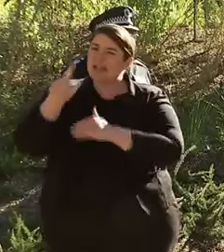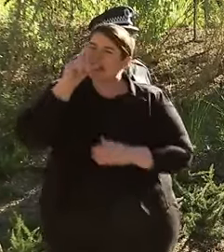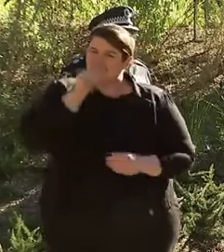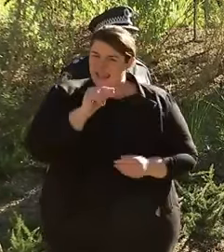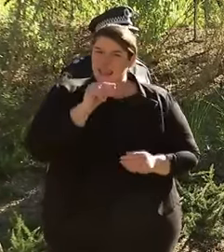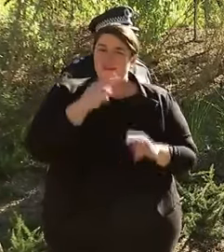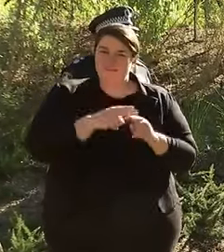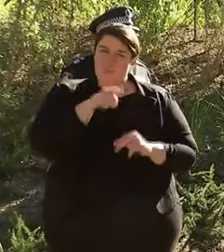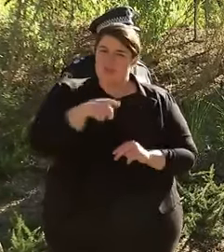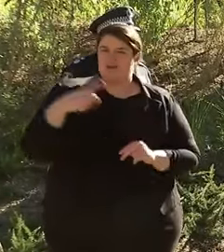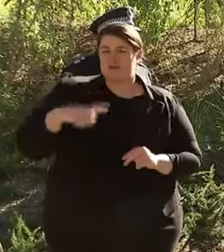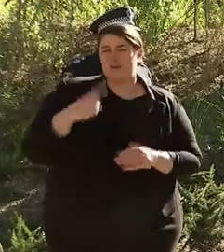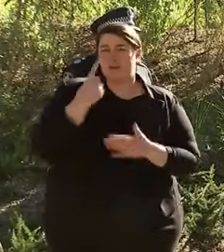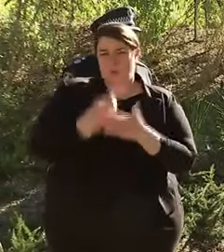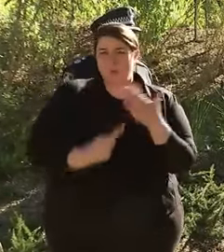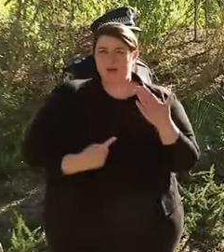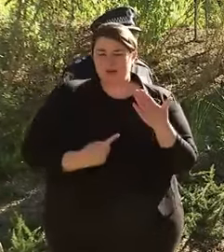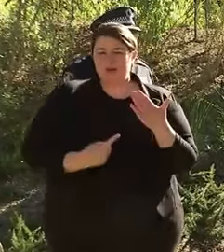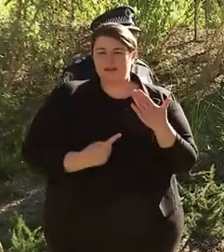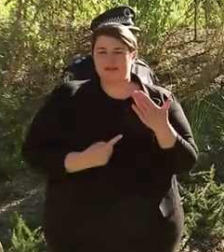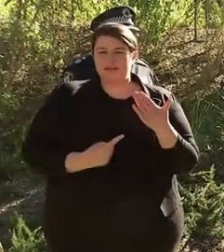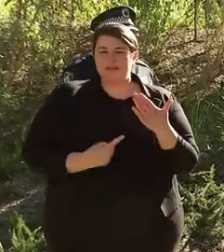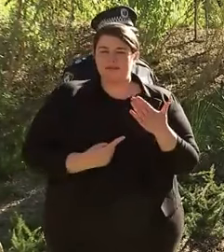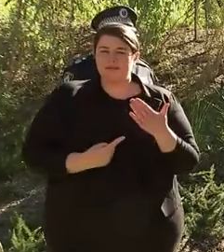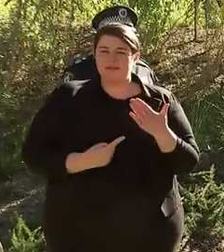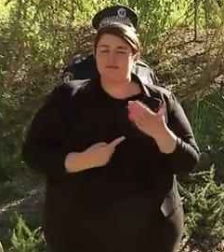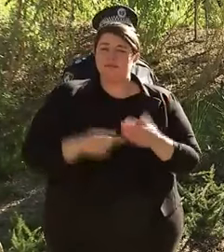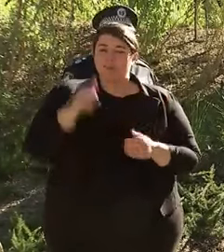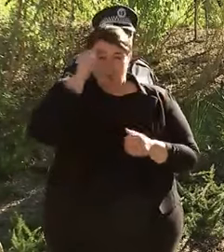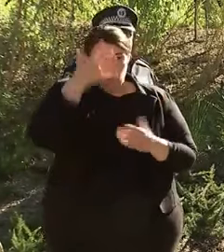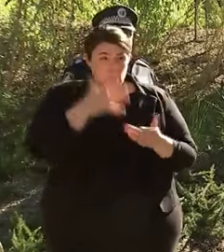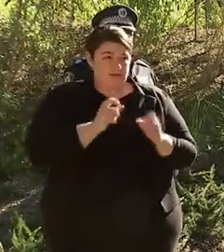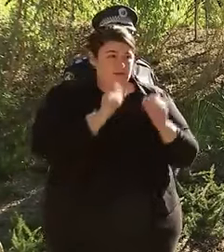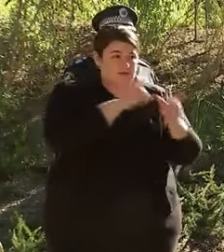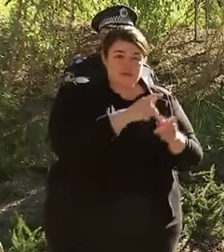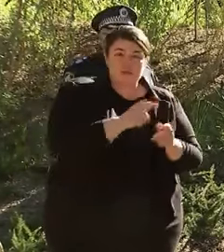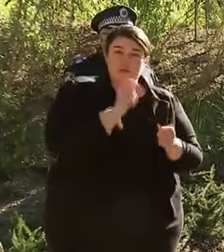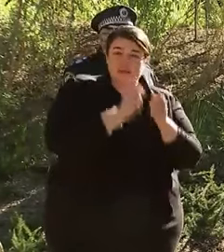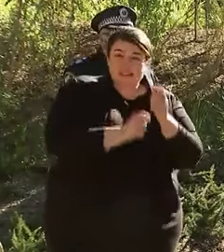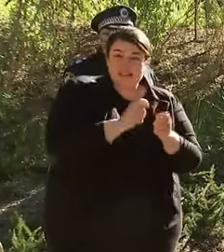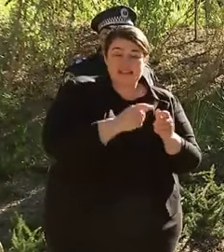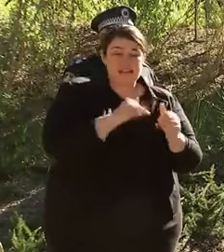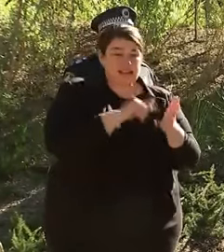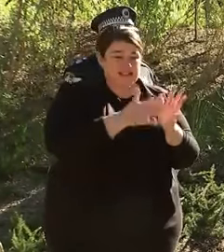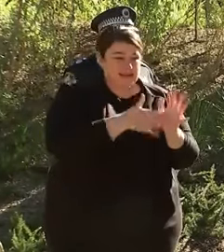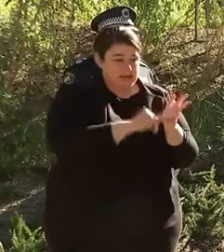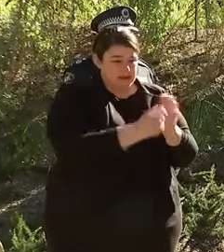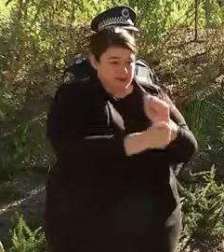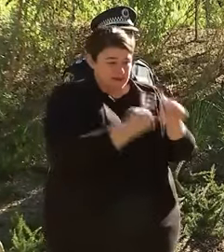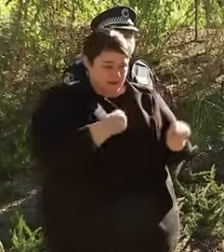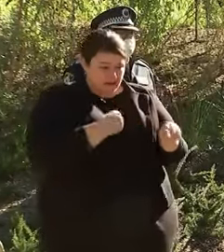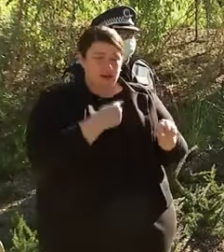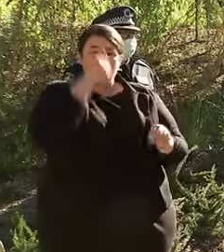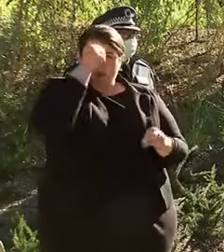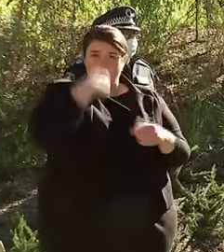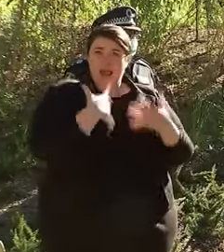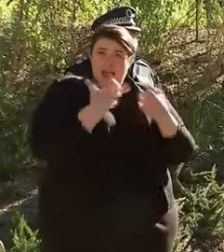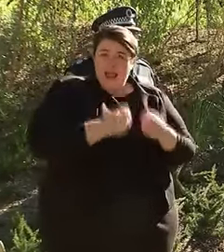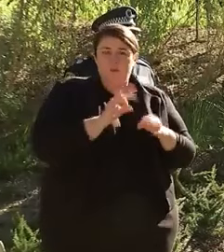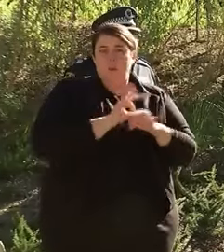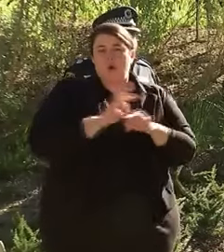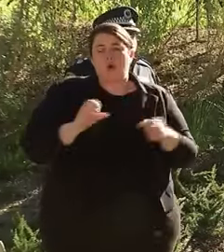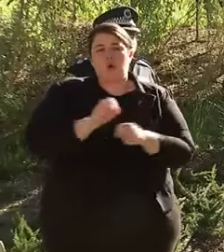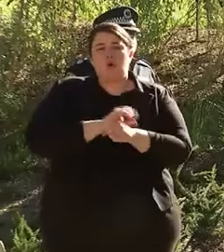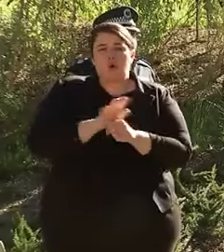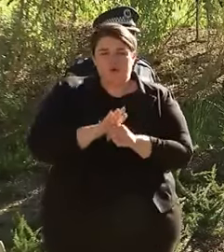sure that people have that information about testing and about their own status and the status of their close loved ones to make